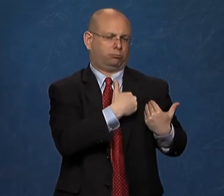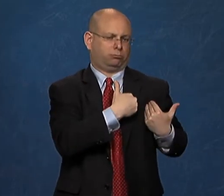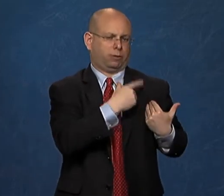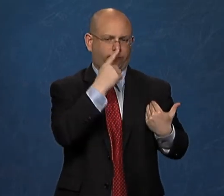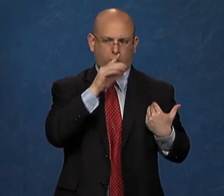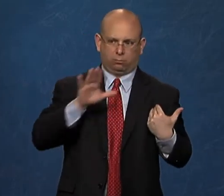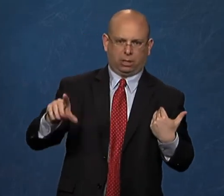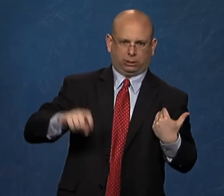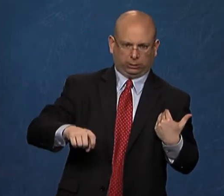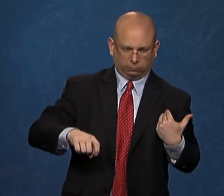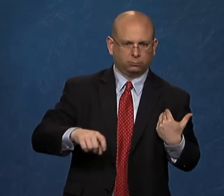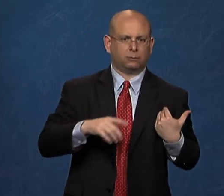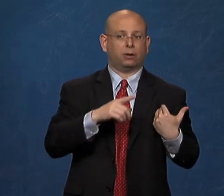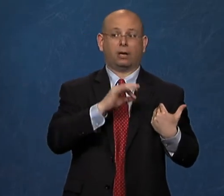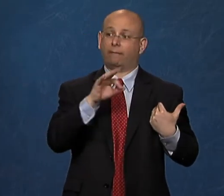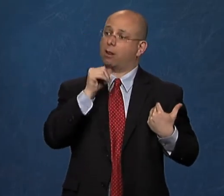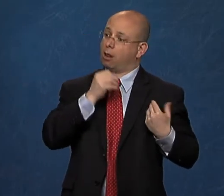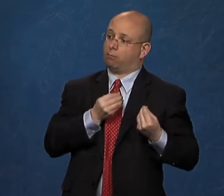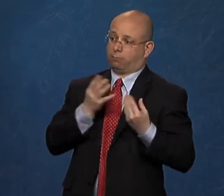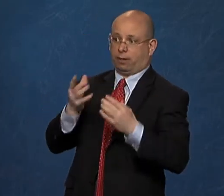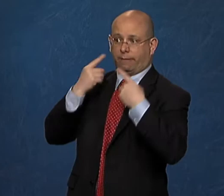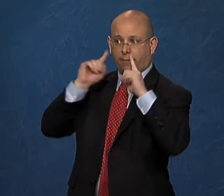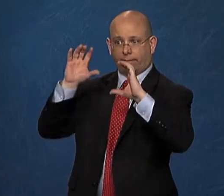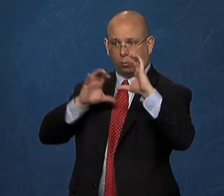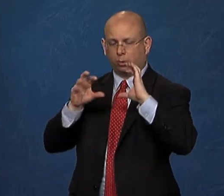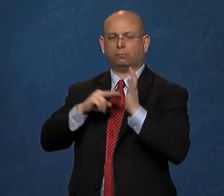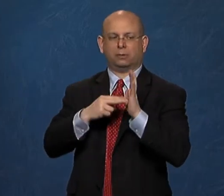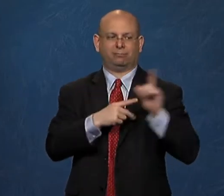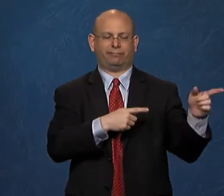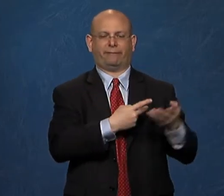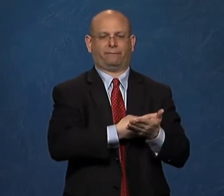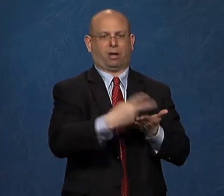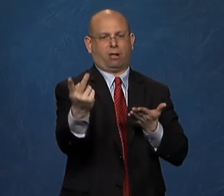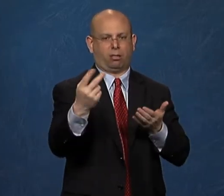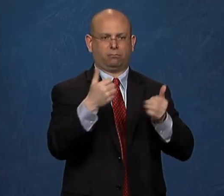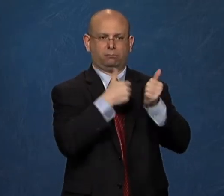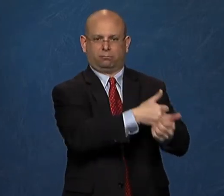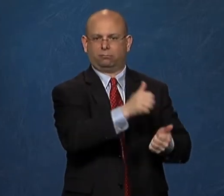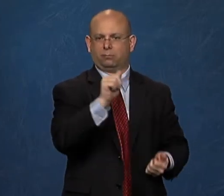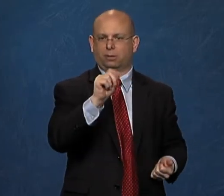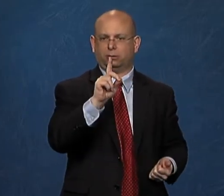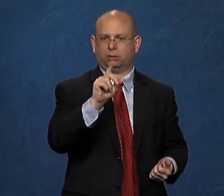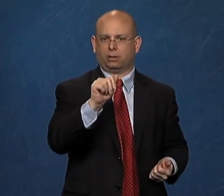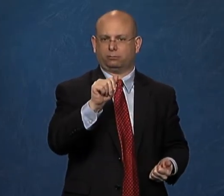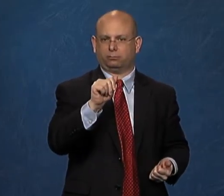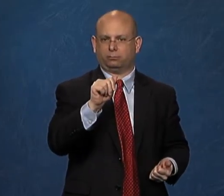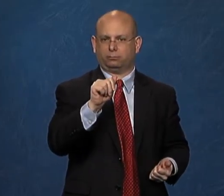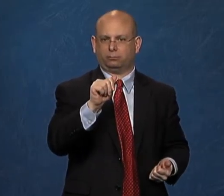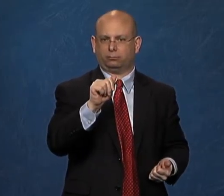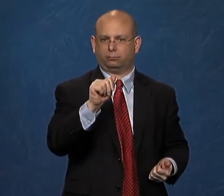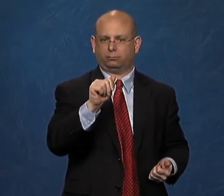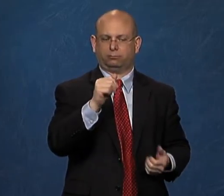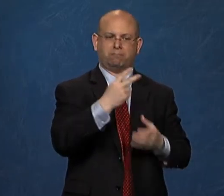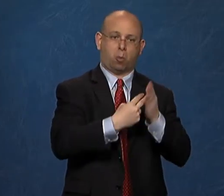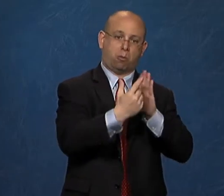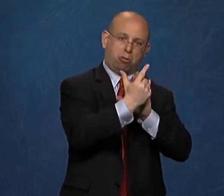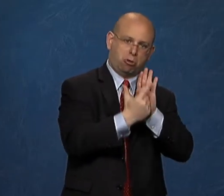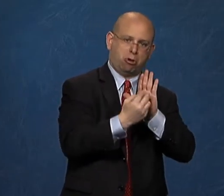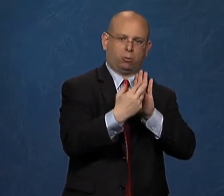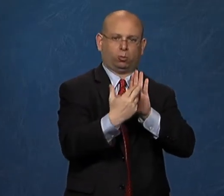part of that decision. Of course, the hearing entity is required to provide the service, but it's the deaf person's ability and their take on whether or not